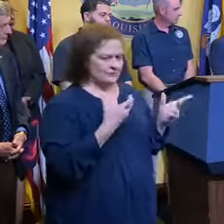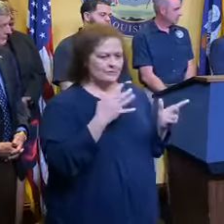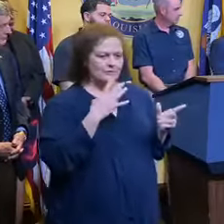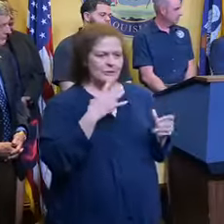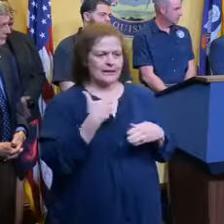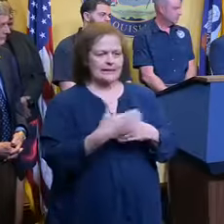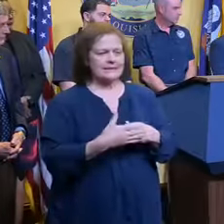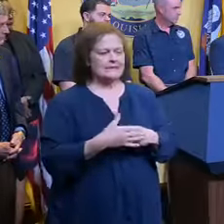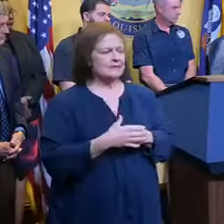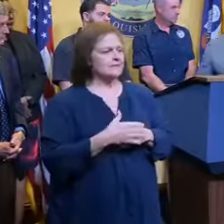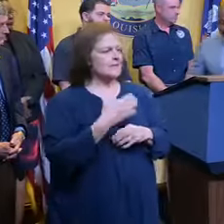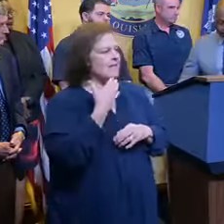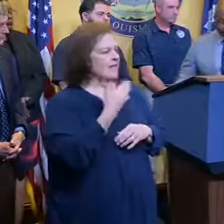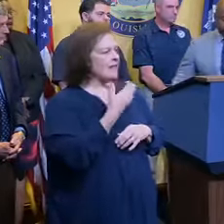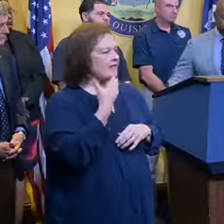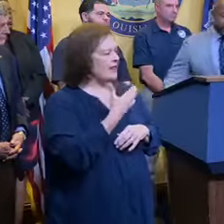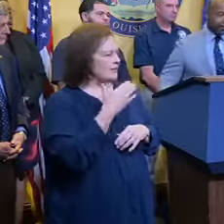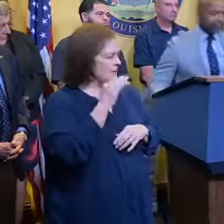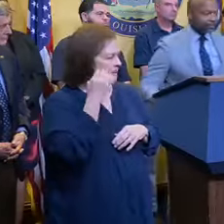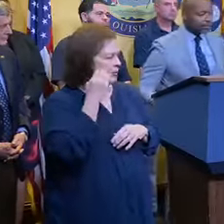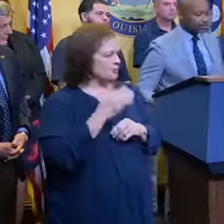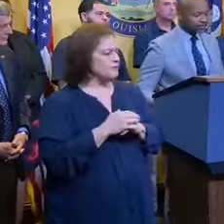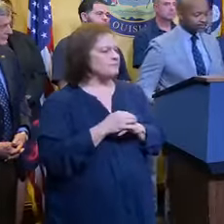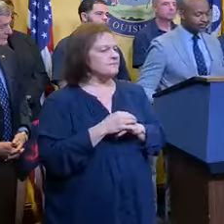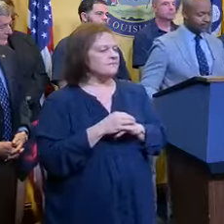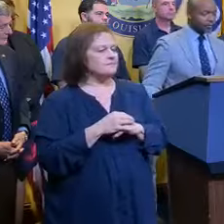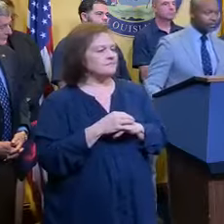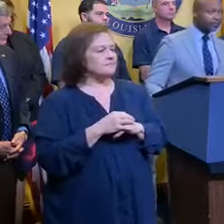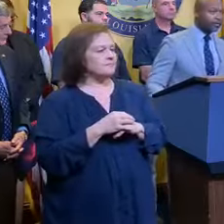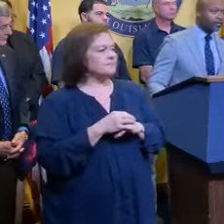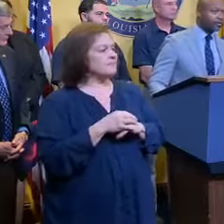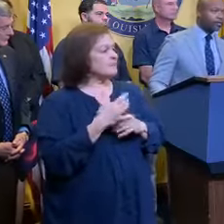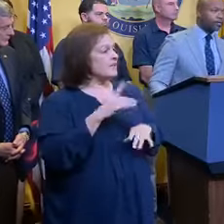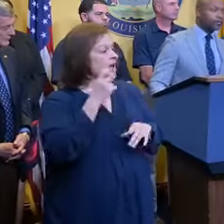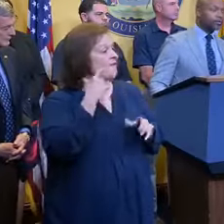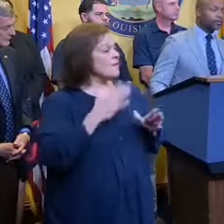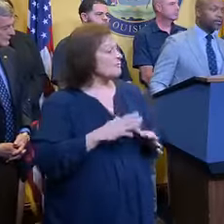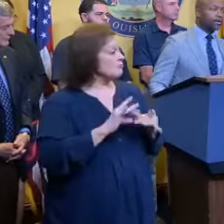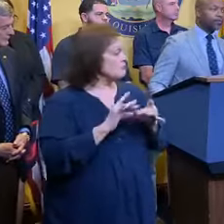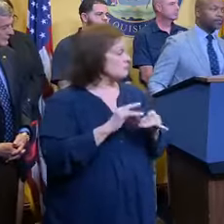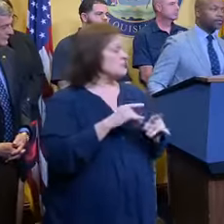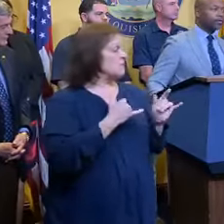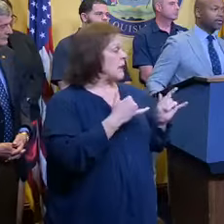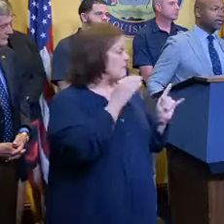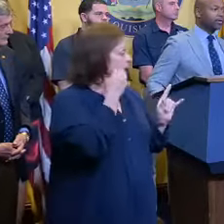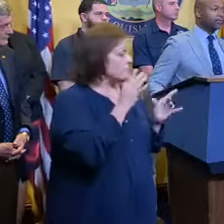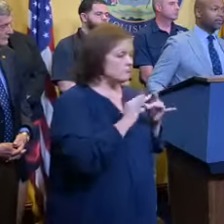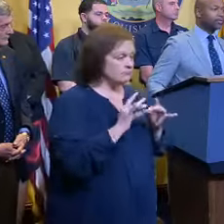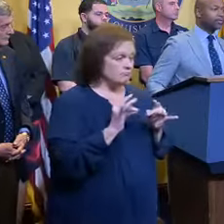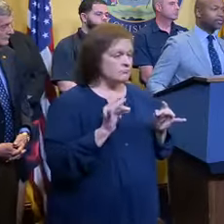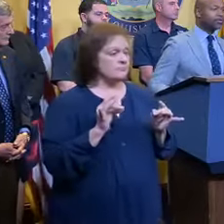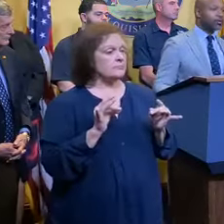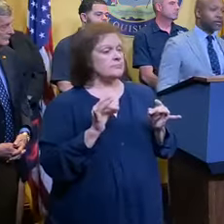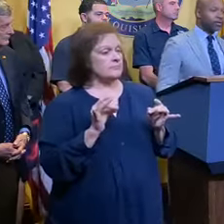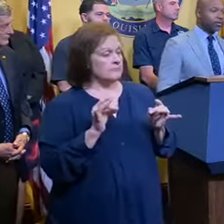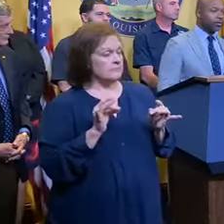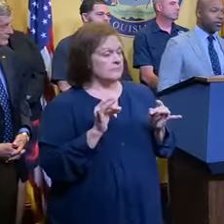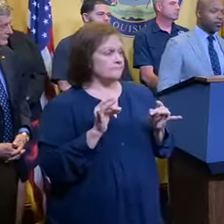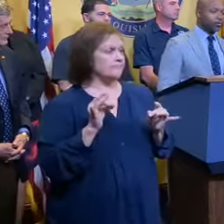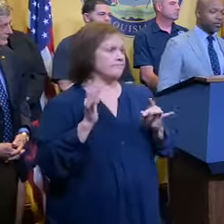go? Thank you, Madam Mayor. You've heard from the governor, you've heard from the mayor. A